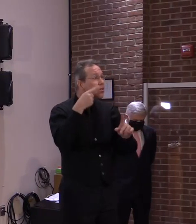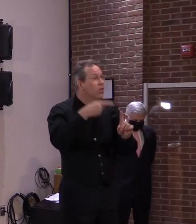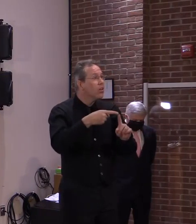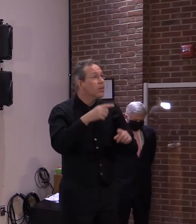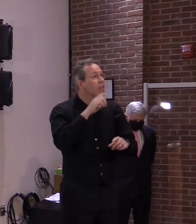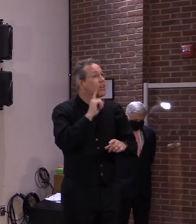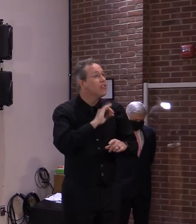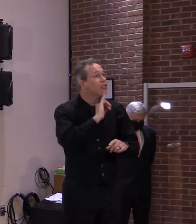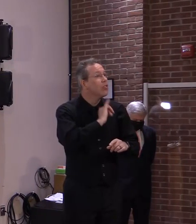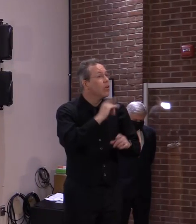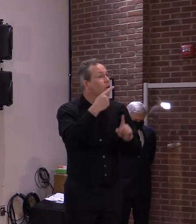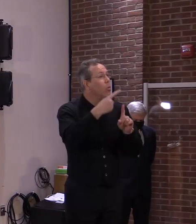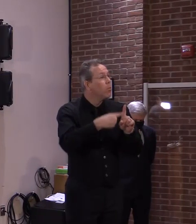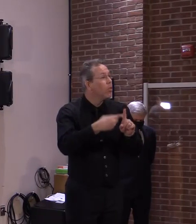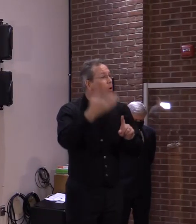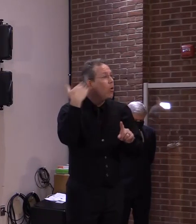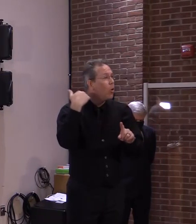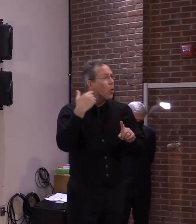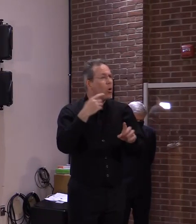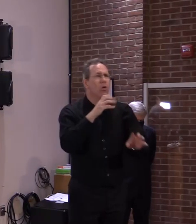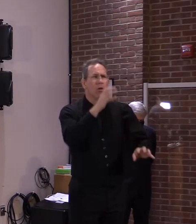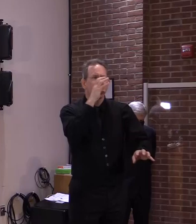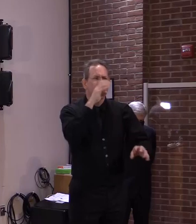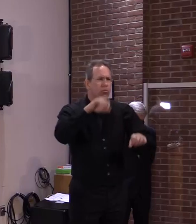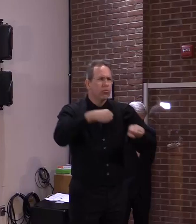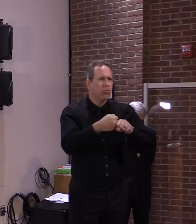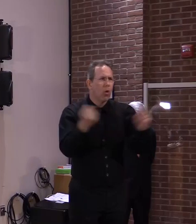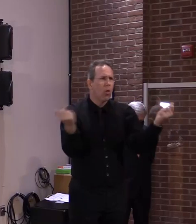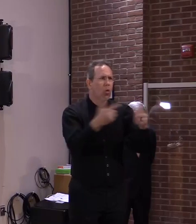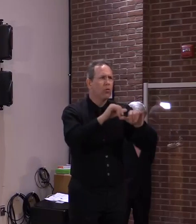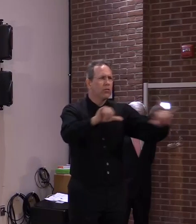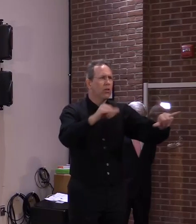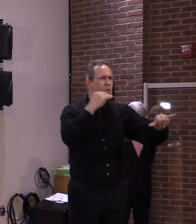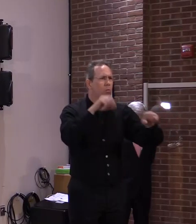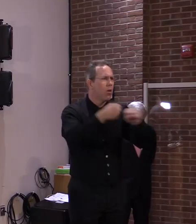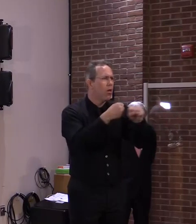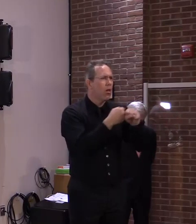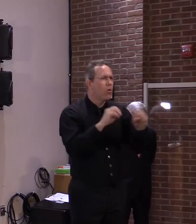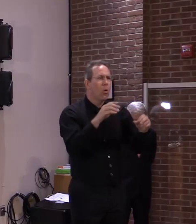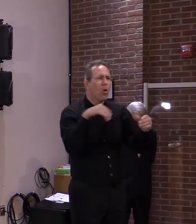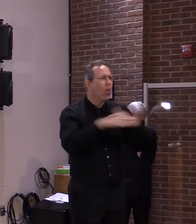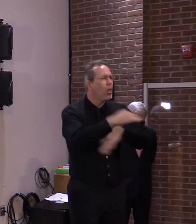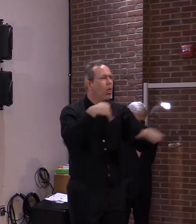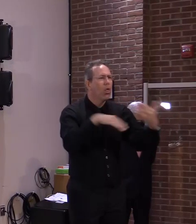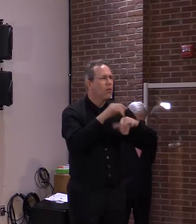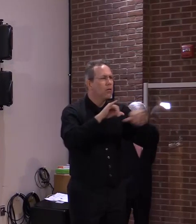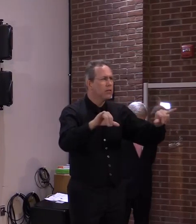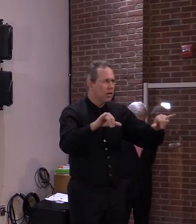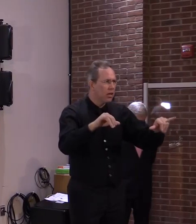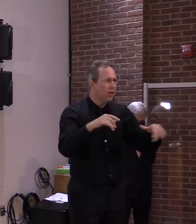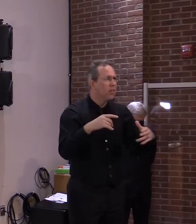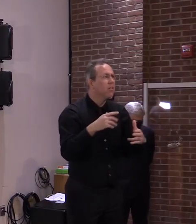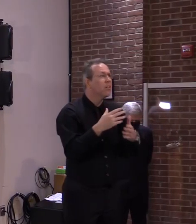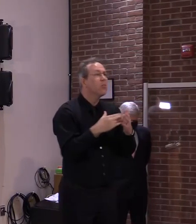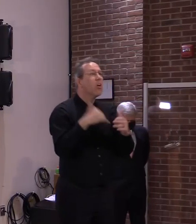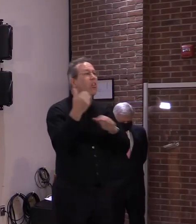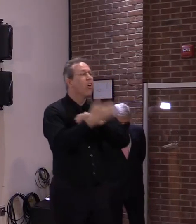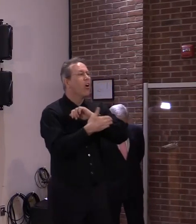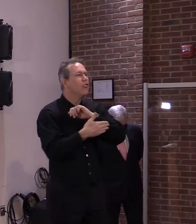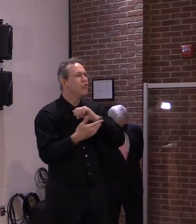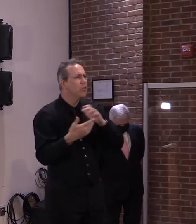happen throughout the world, even in places where the virus is controlled, like Australia, in a targeted